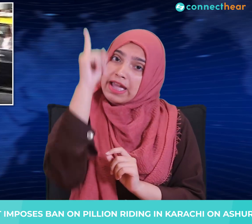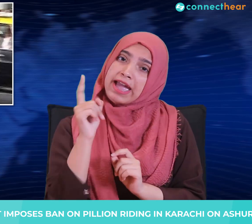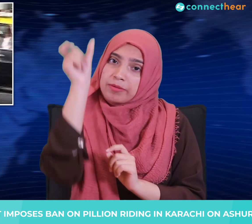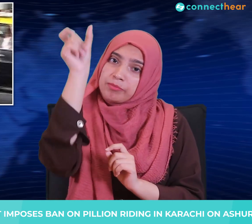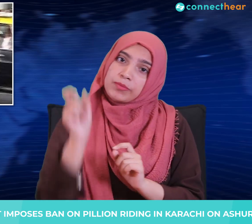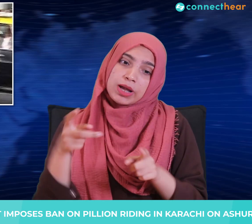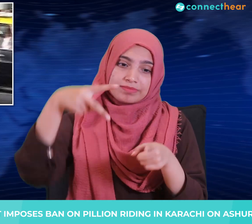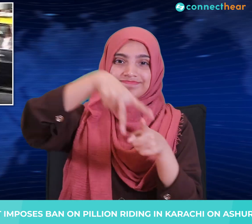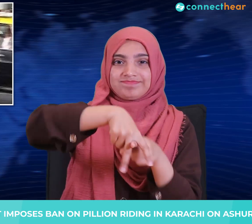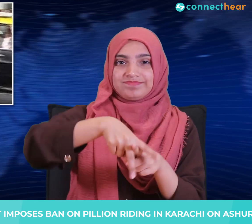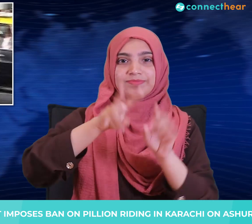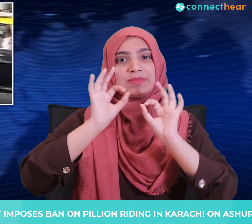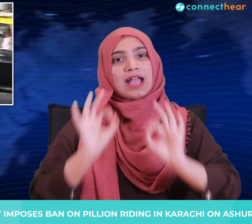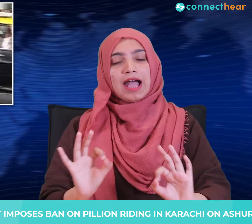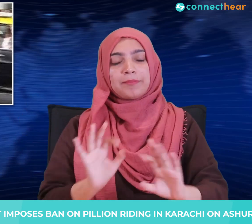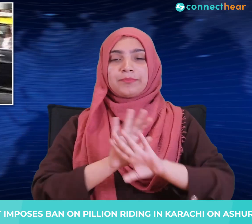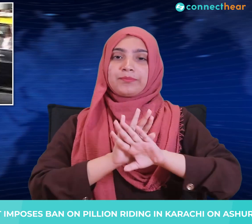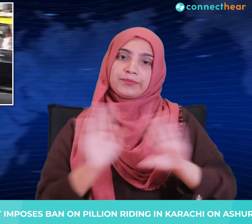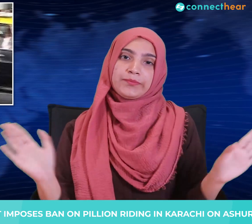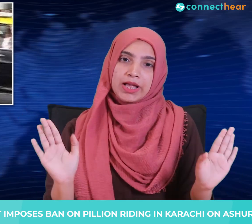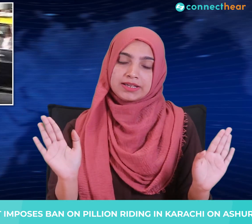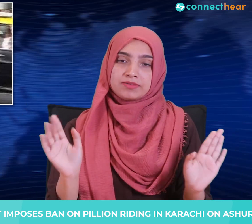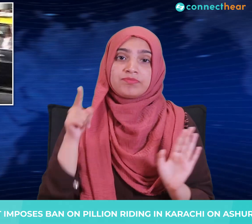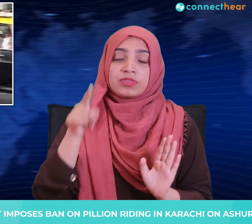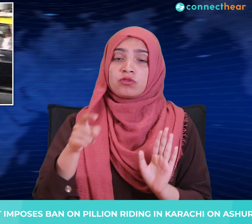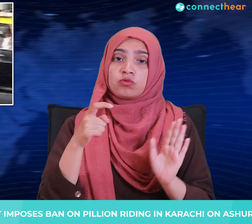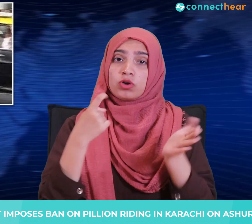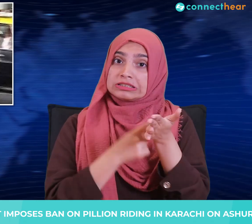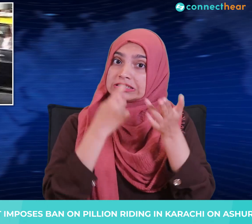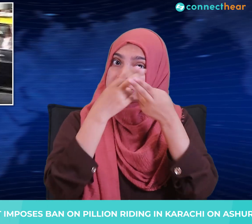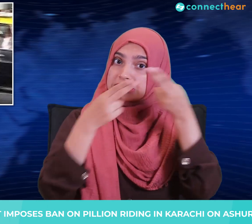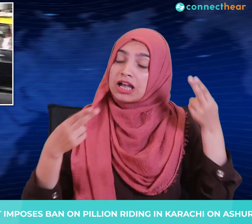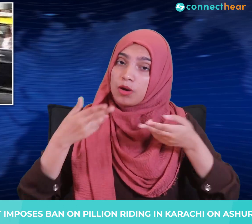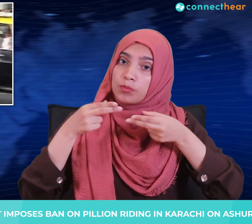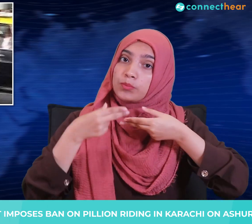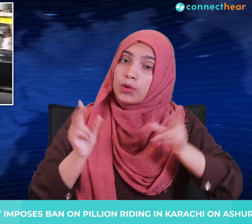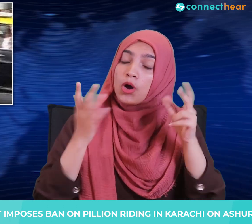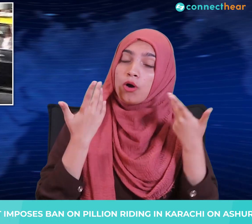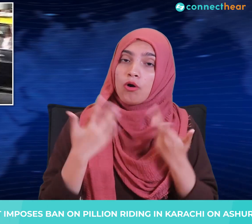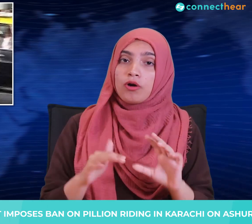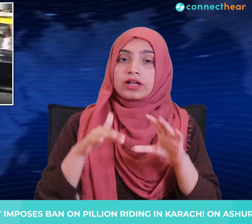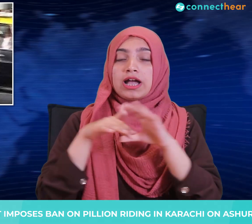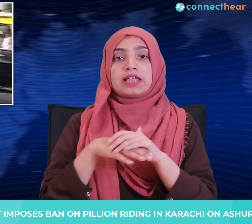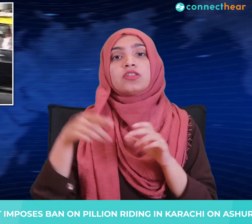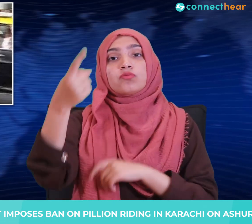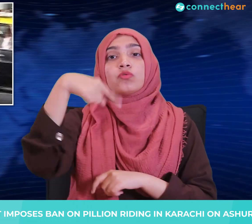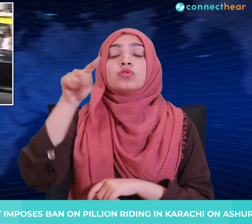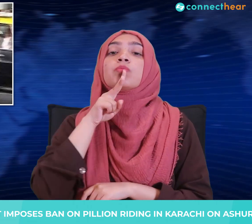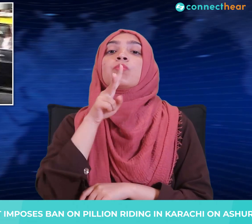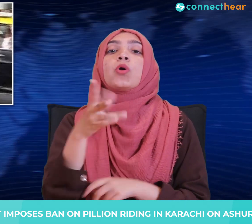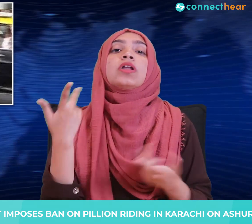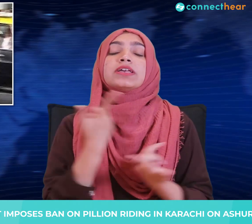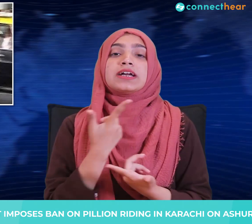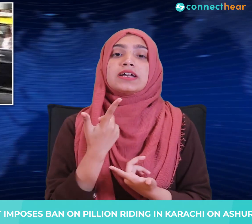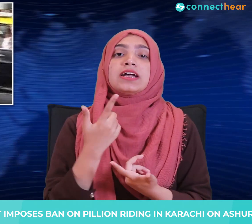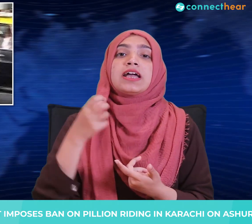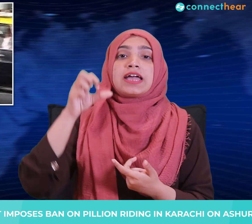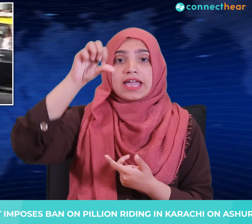last Saturday. According to the notification, the modified orders shall be applicable for the 8th, 9th and